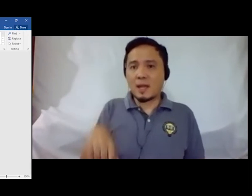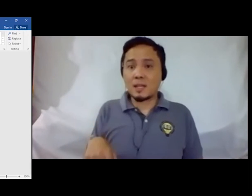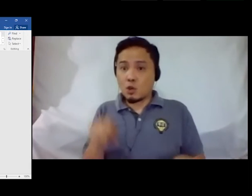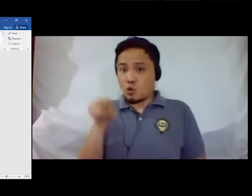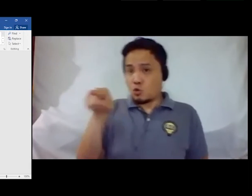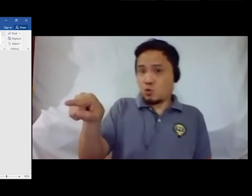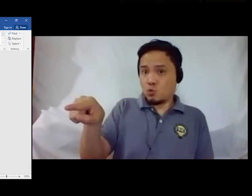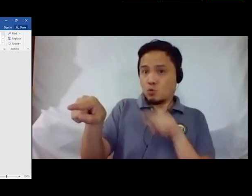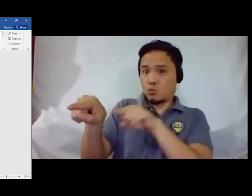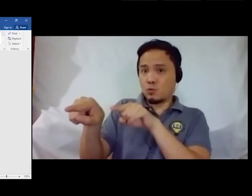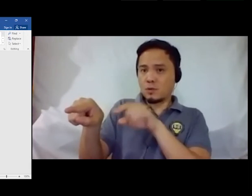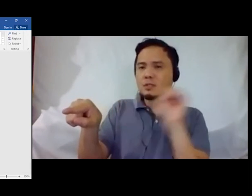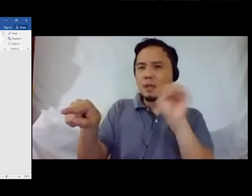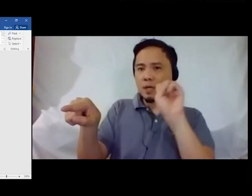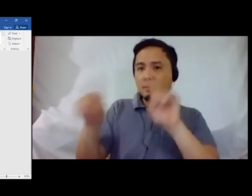object.